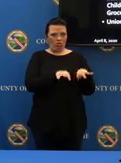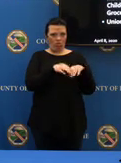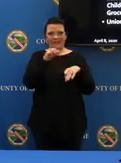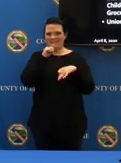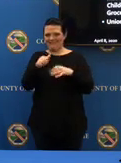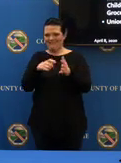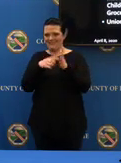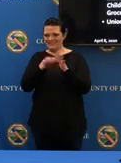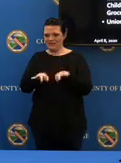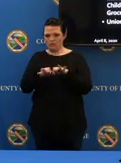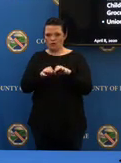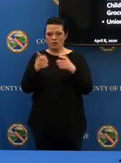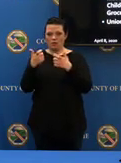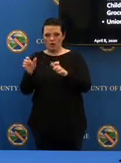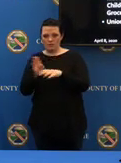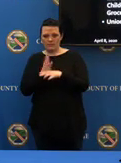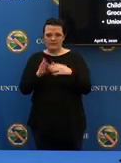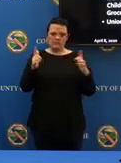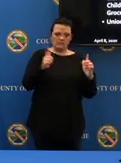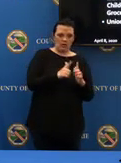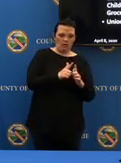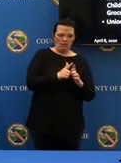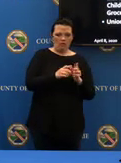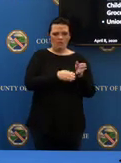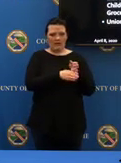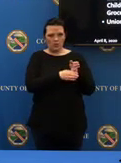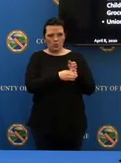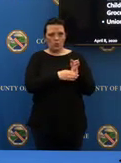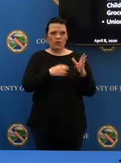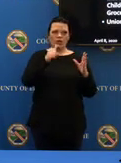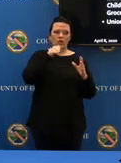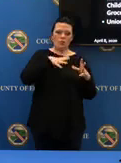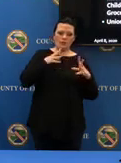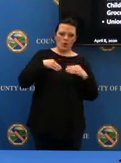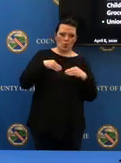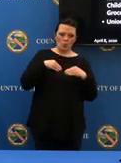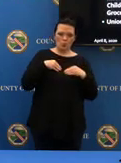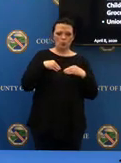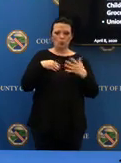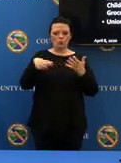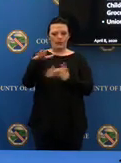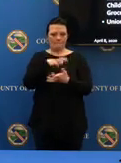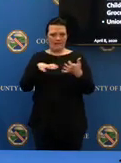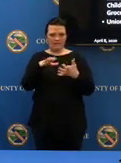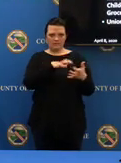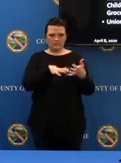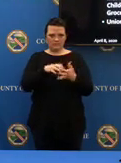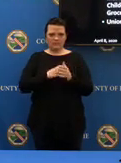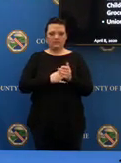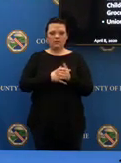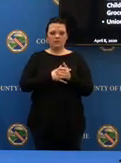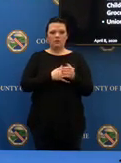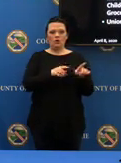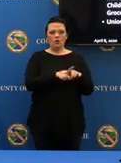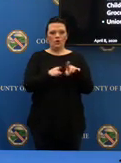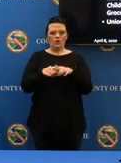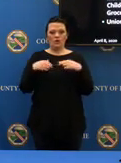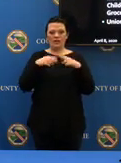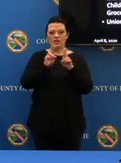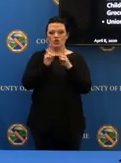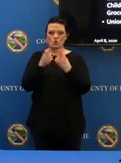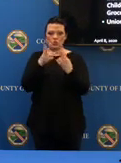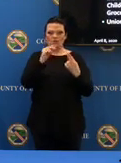businesses, large and small businesses, minority and women-owned businesses. We looked at a mix of the business sector, and we also had union